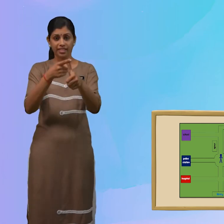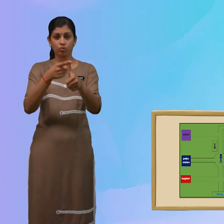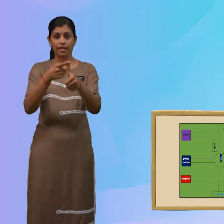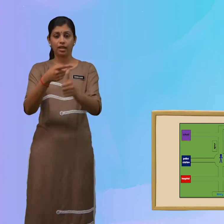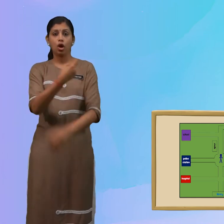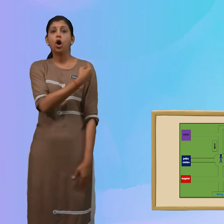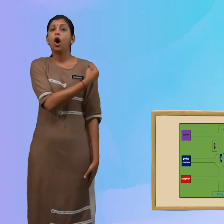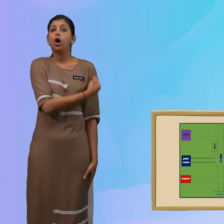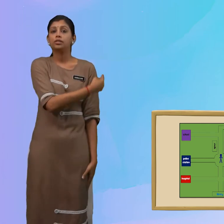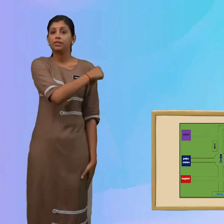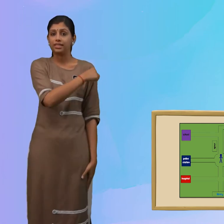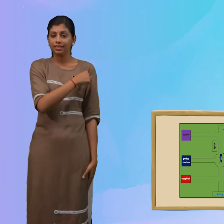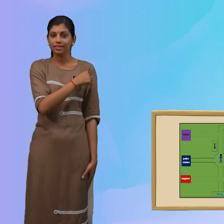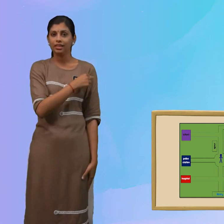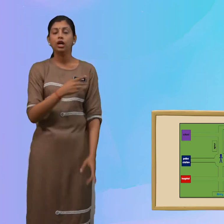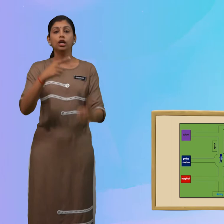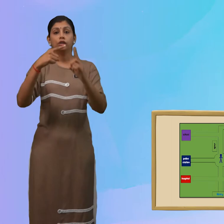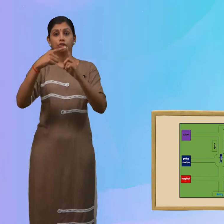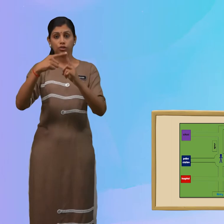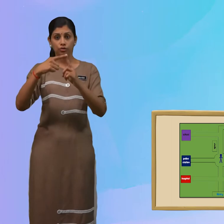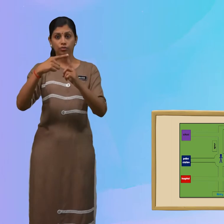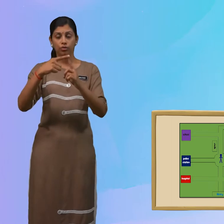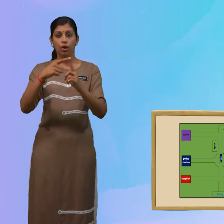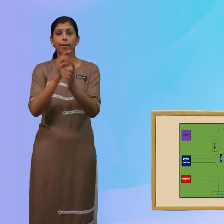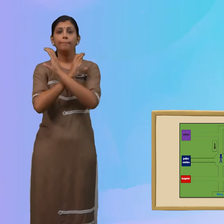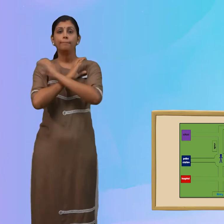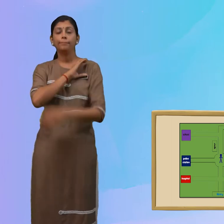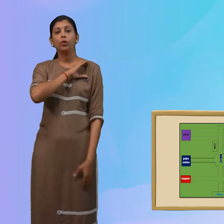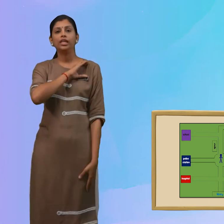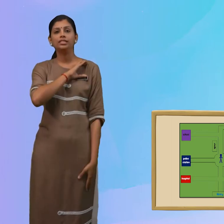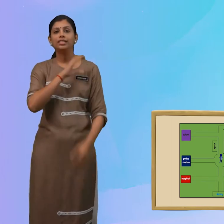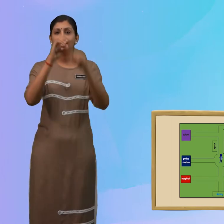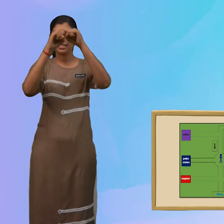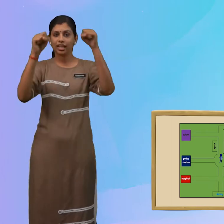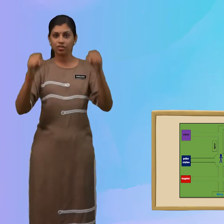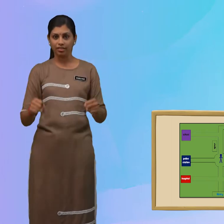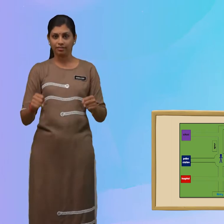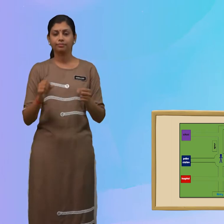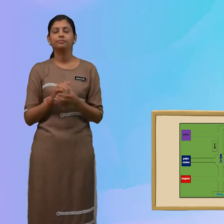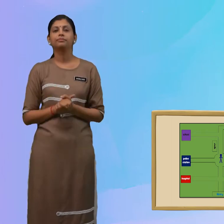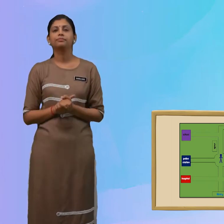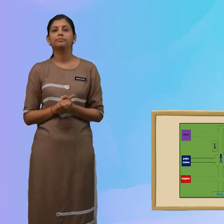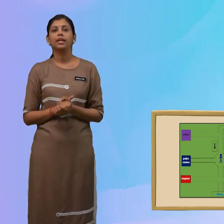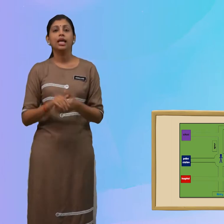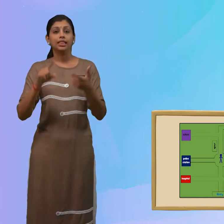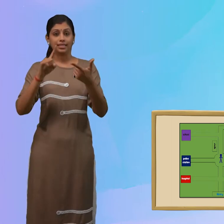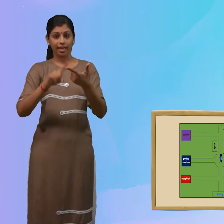one, hospital to police station. The second